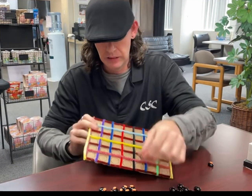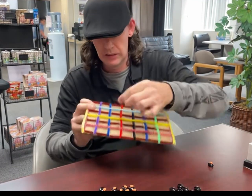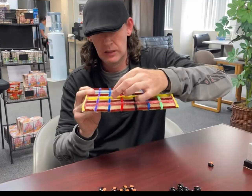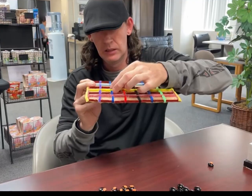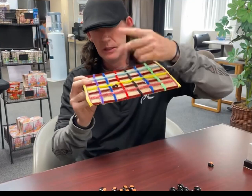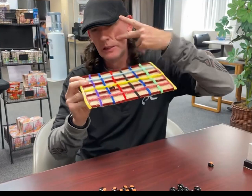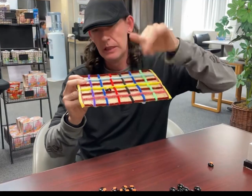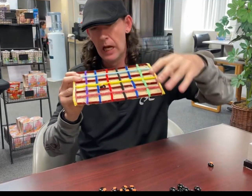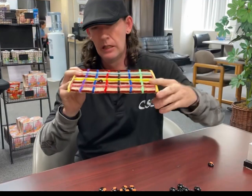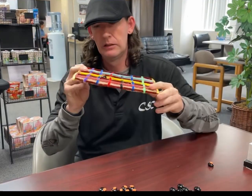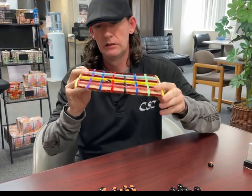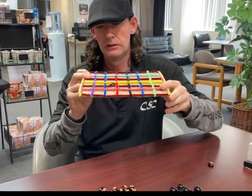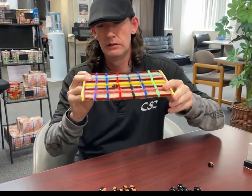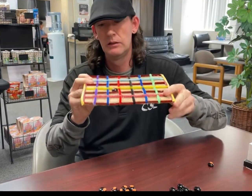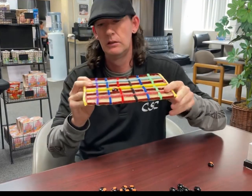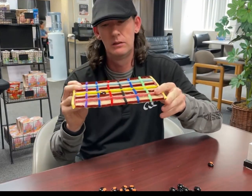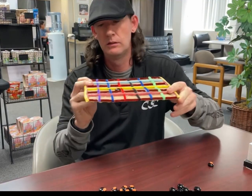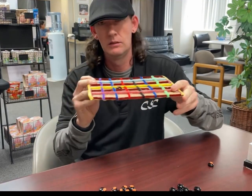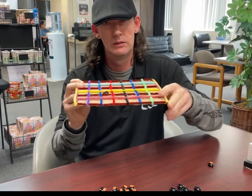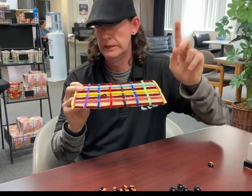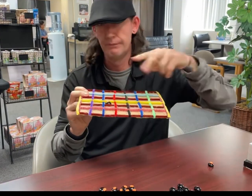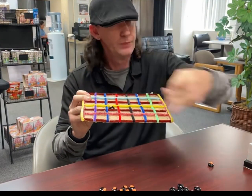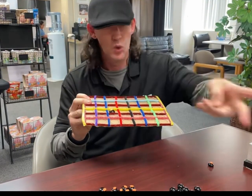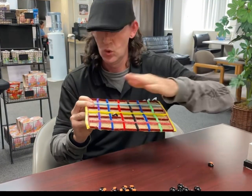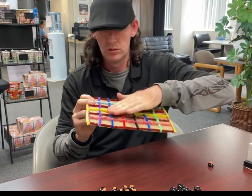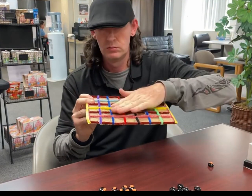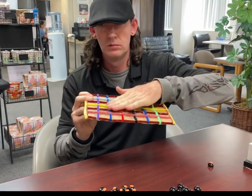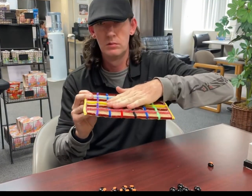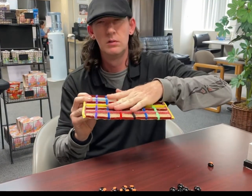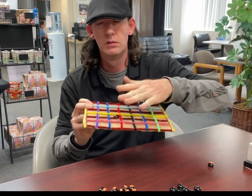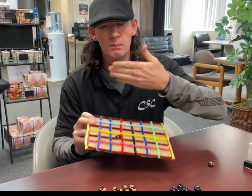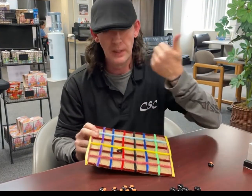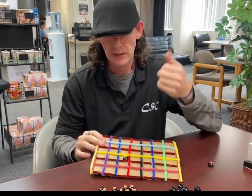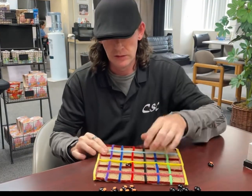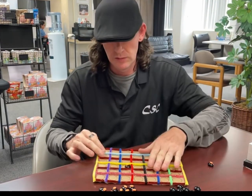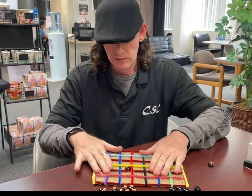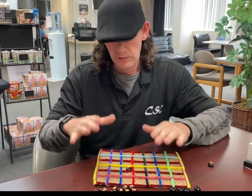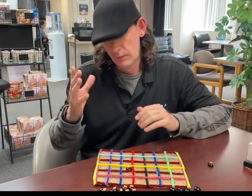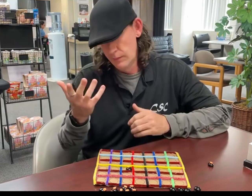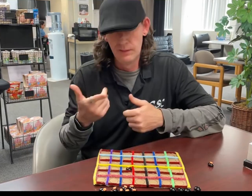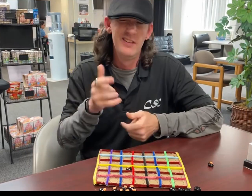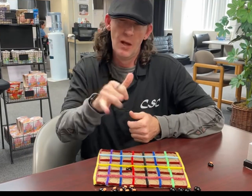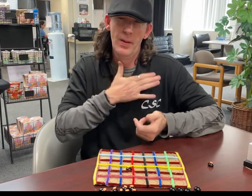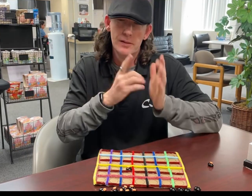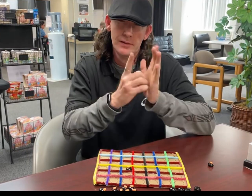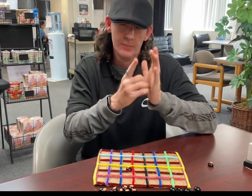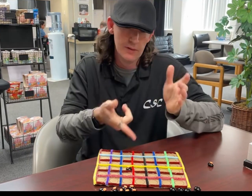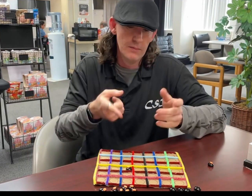place so they can't fall off. You can see that even if it's shaken, the piece does not fall off the board, so that's much better.